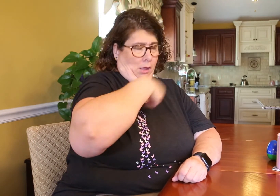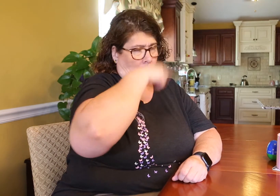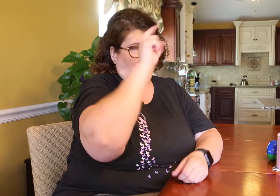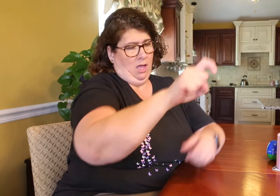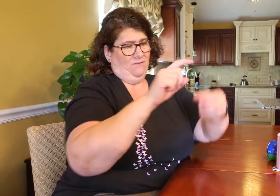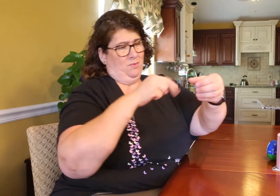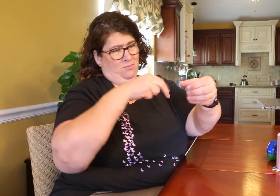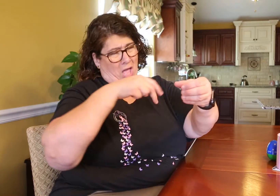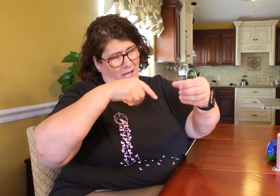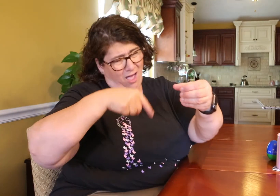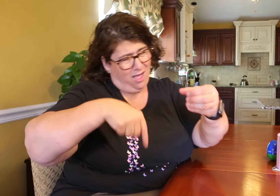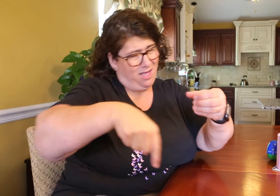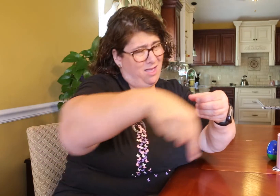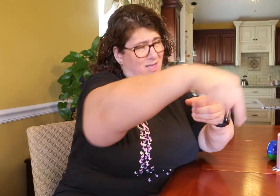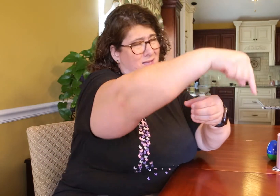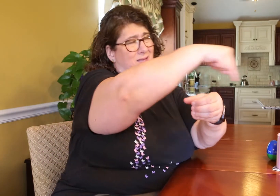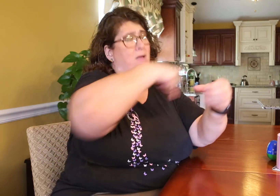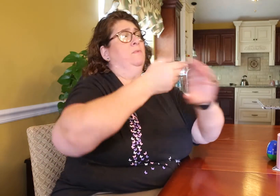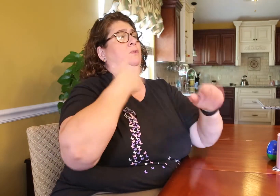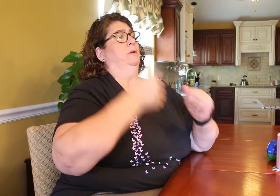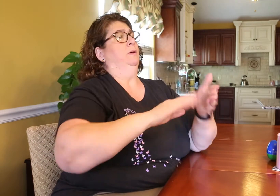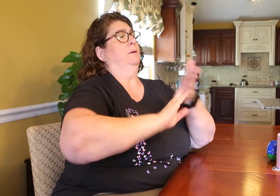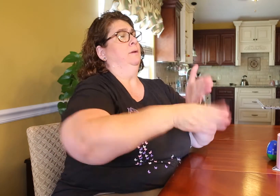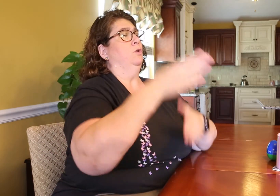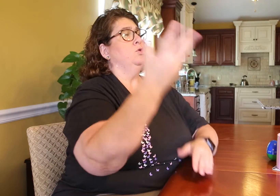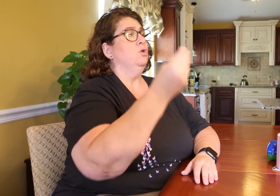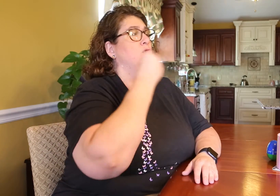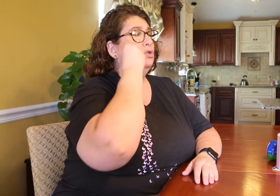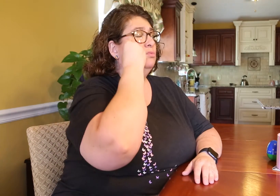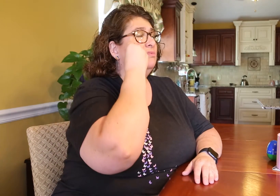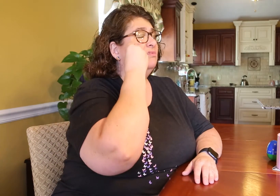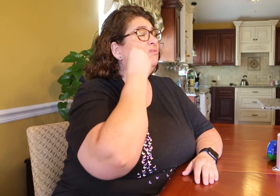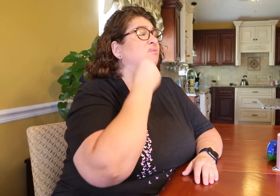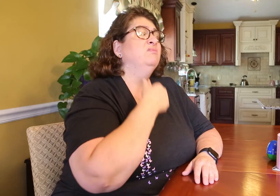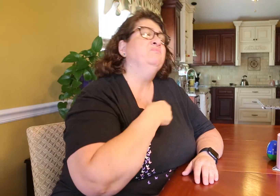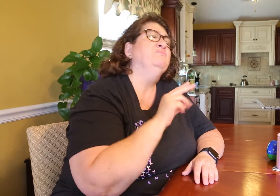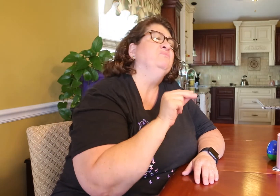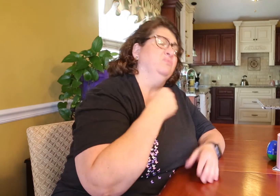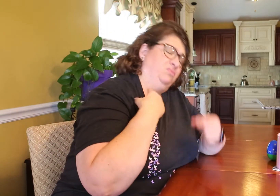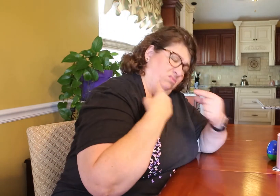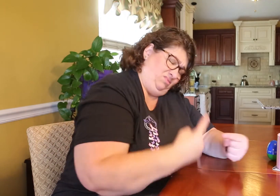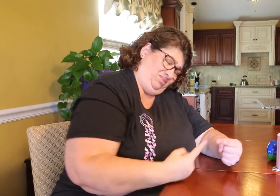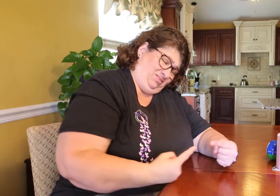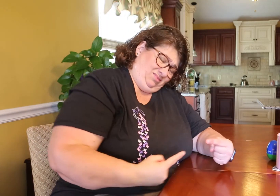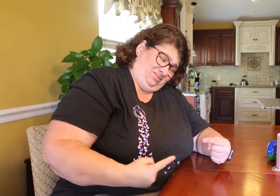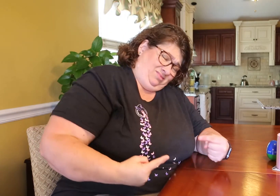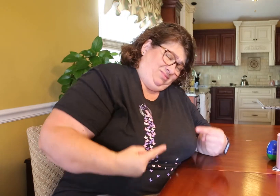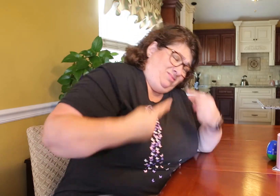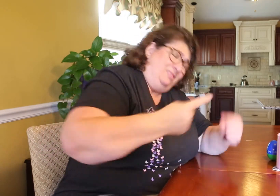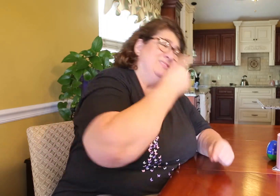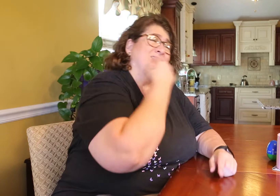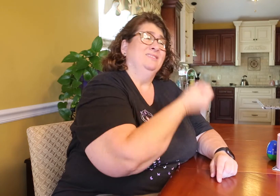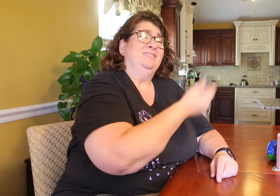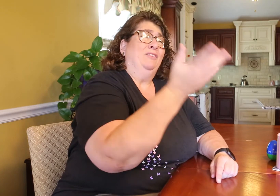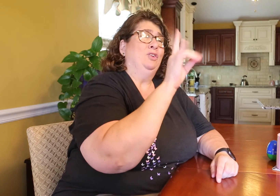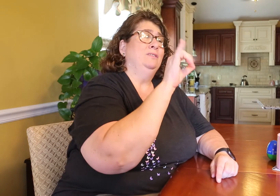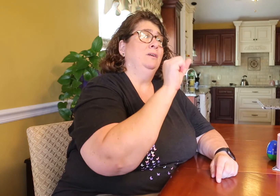I could go home. It took me a few days before I could